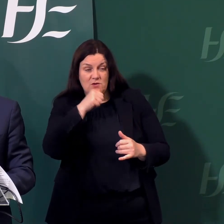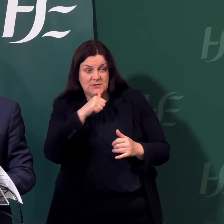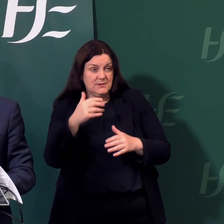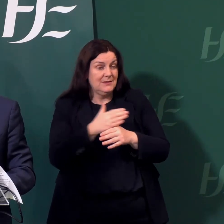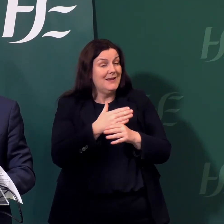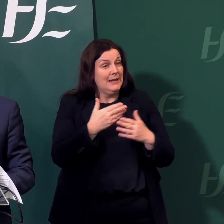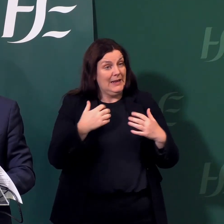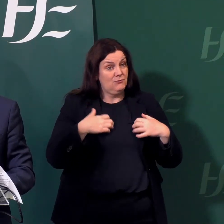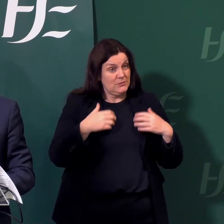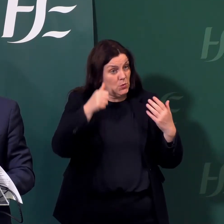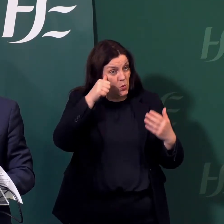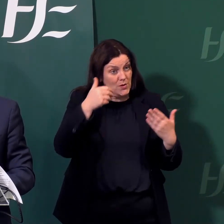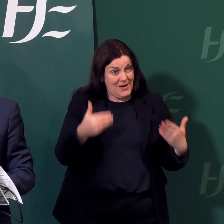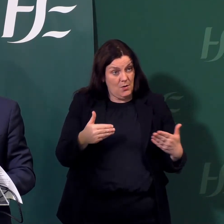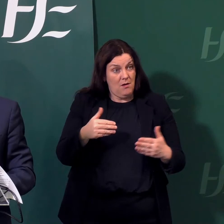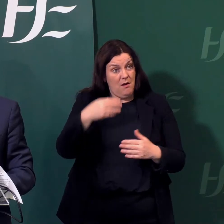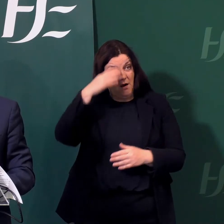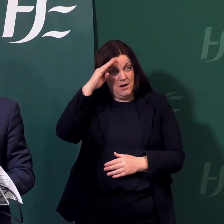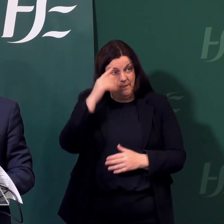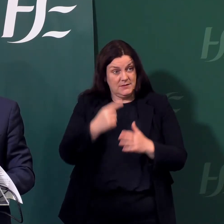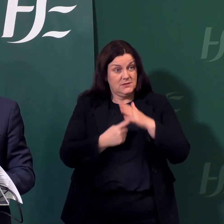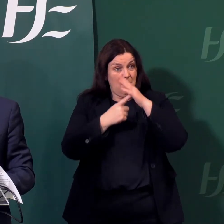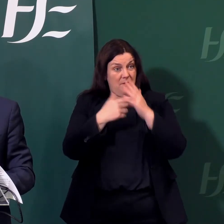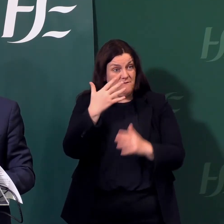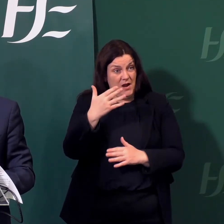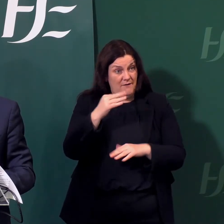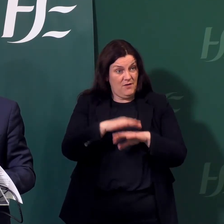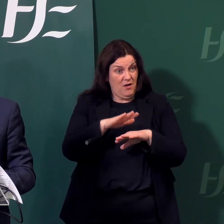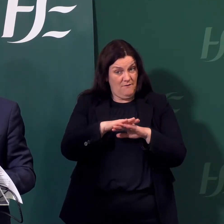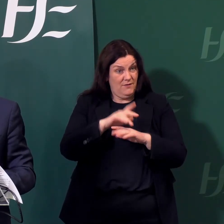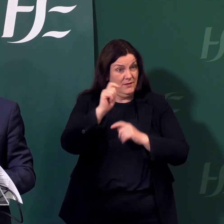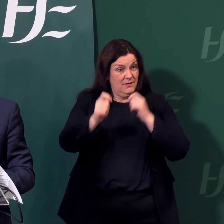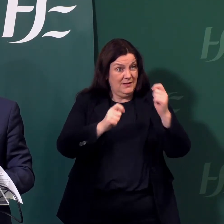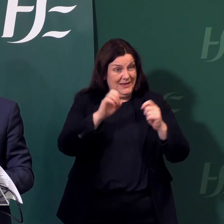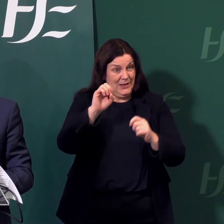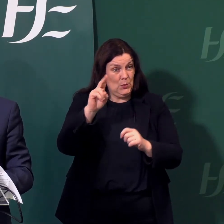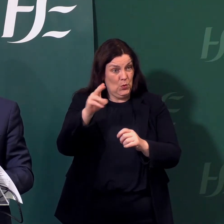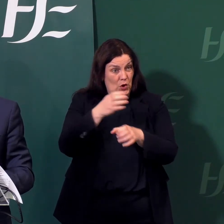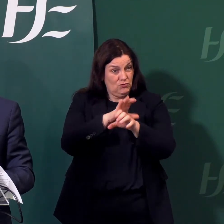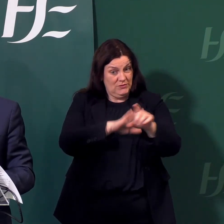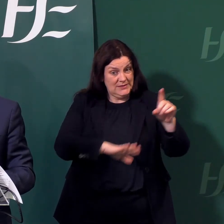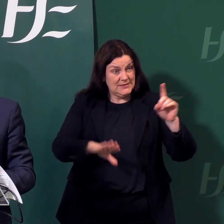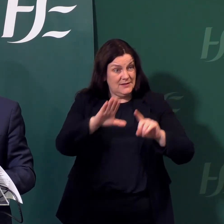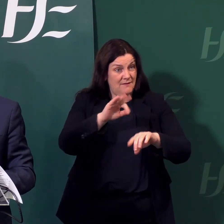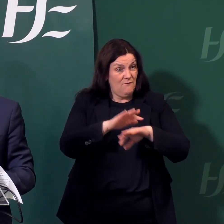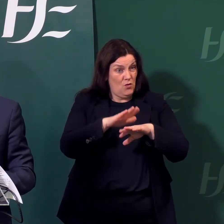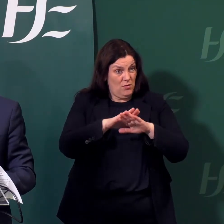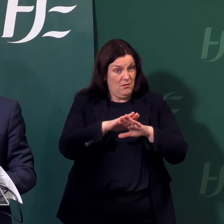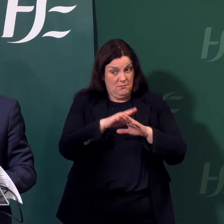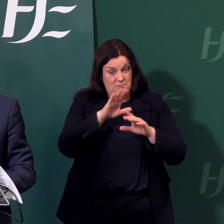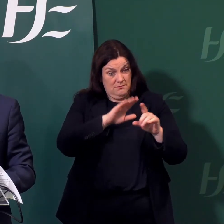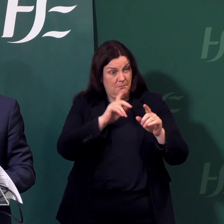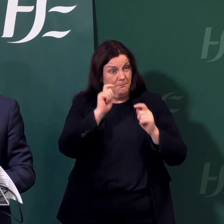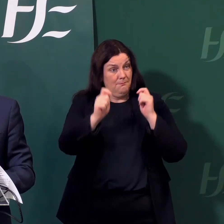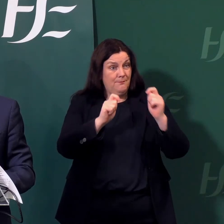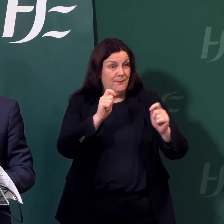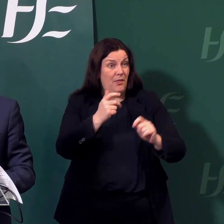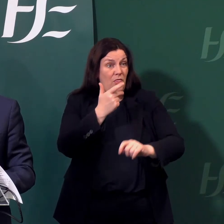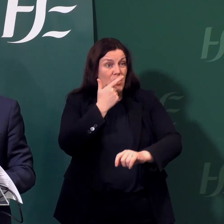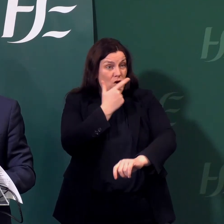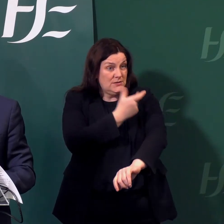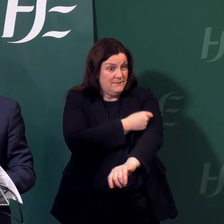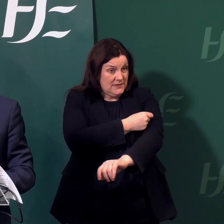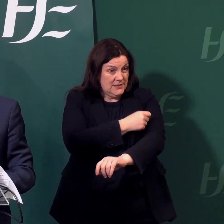the top 5 of the EU countries for a rollout of boosters per head of population as of today. Last